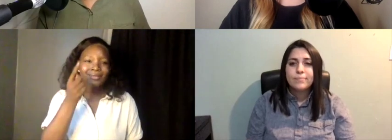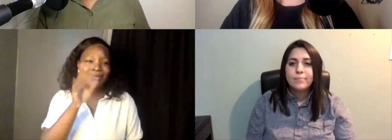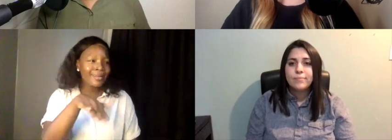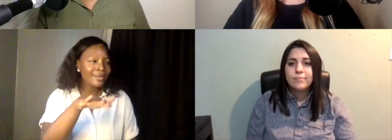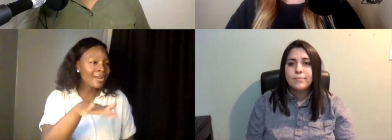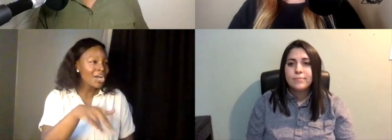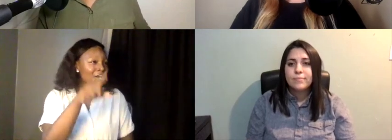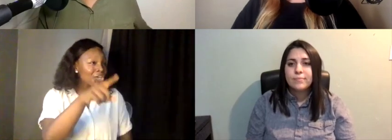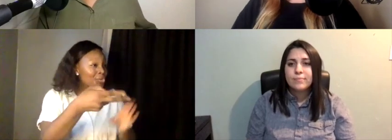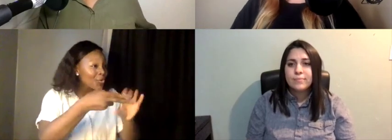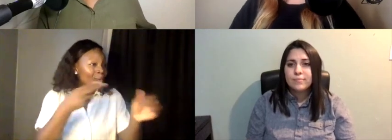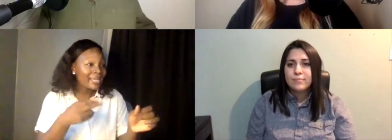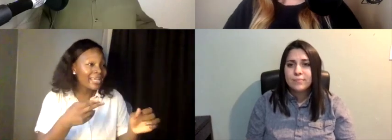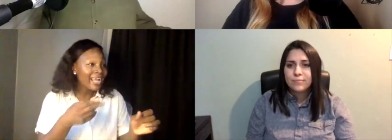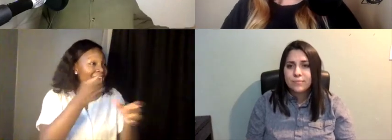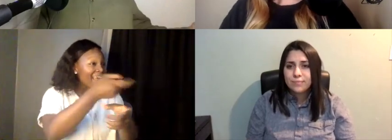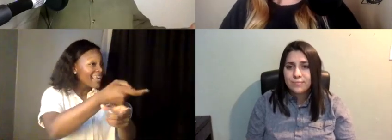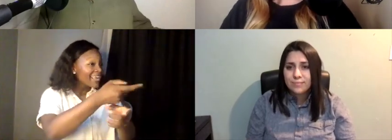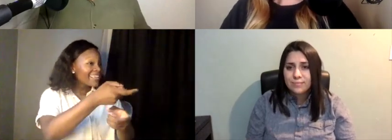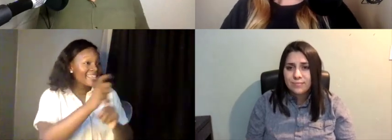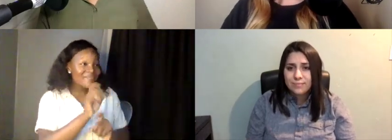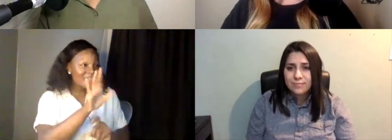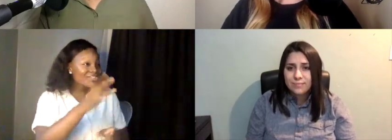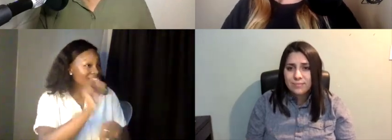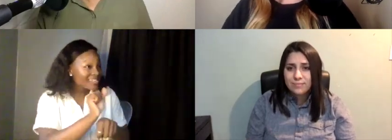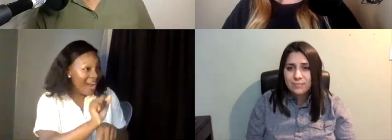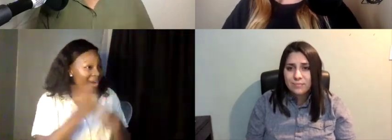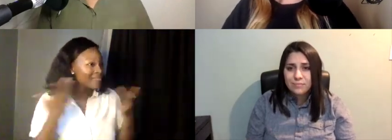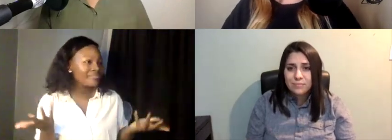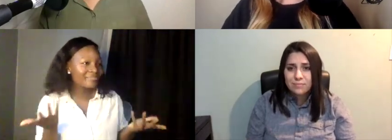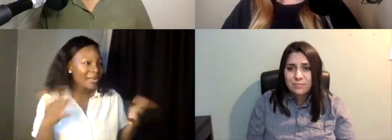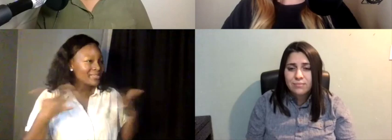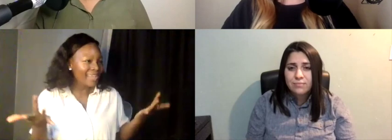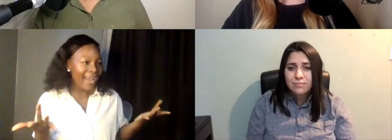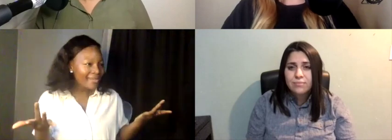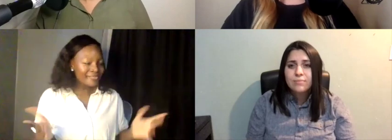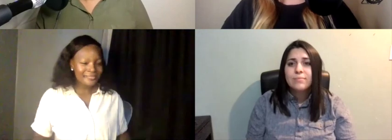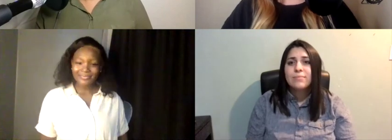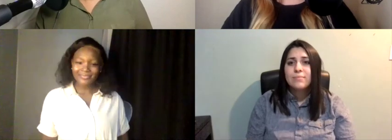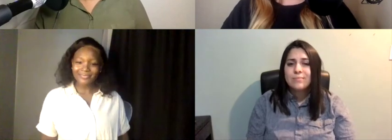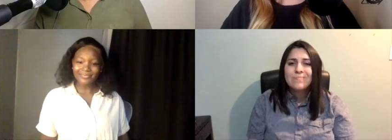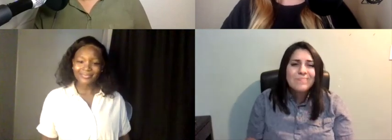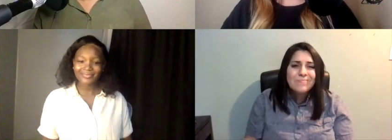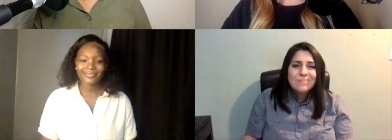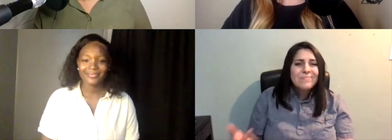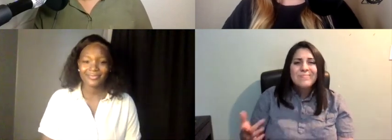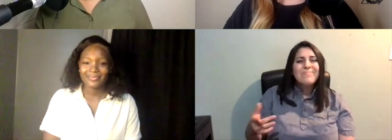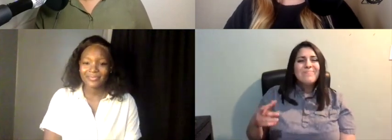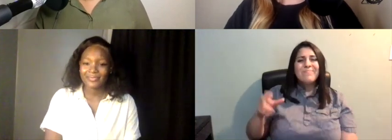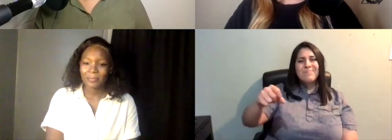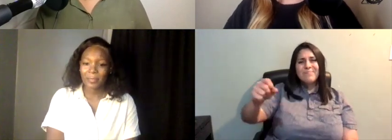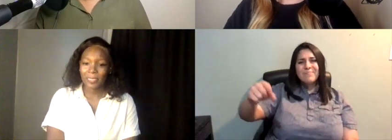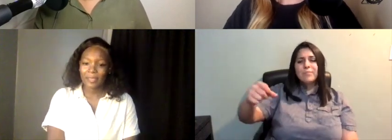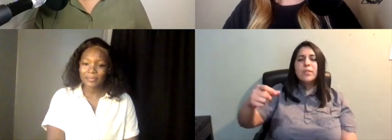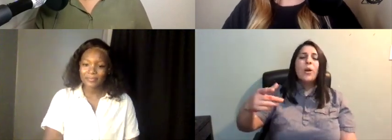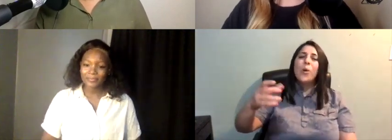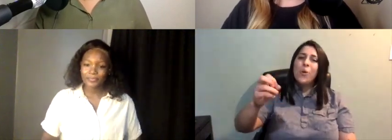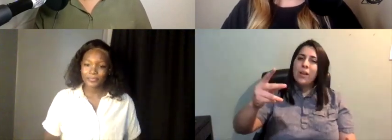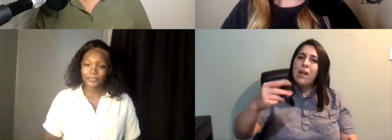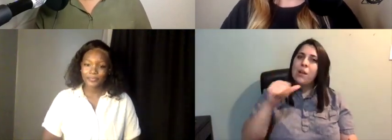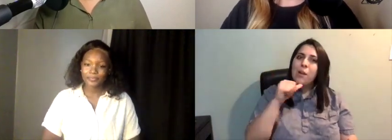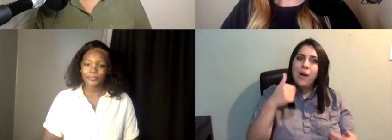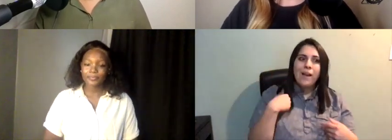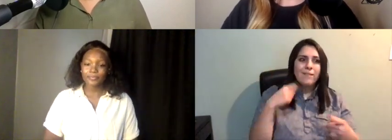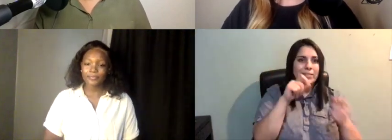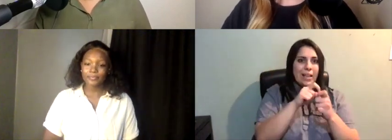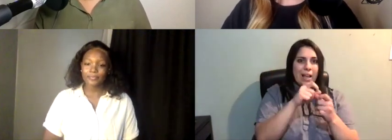job. Like, no, me. Like, you know? Right. Absolutely. And I don't have the numbers or anything, but I did read somewhere,